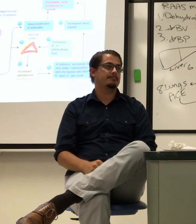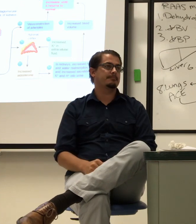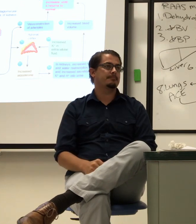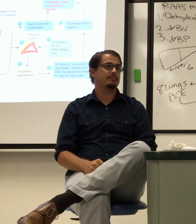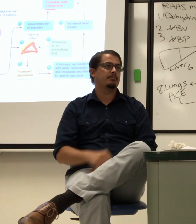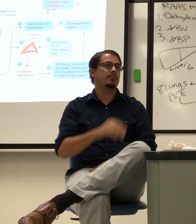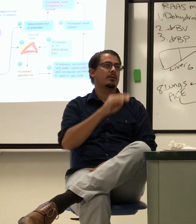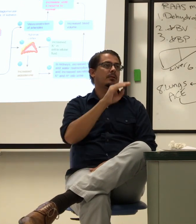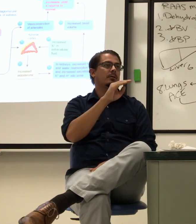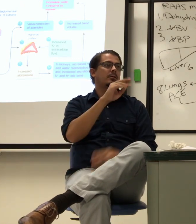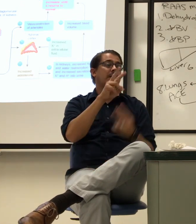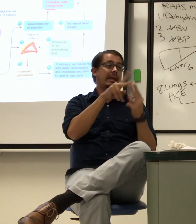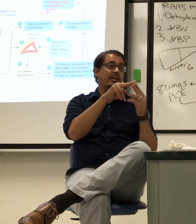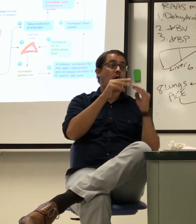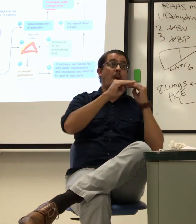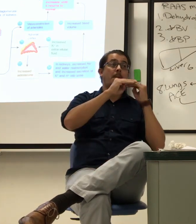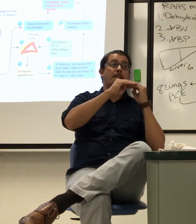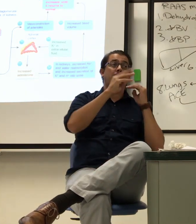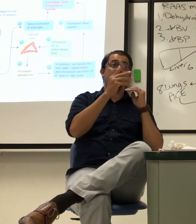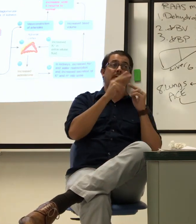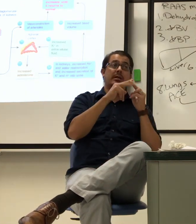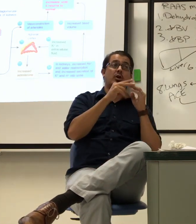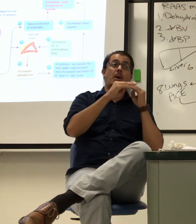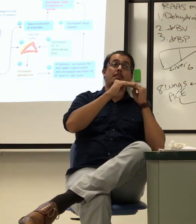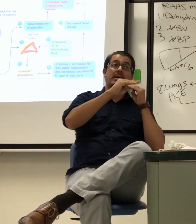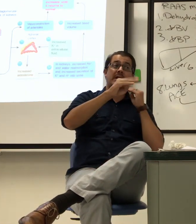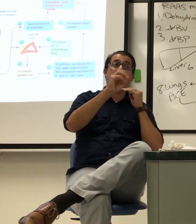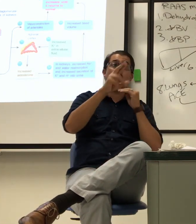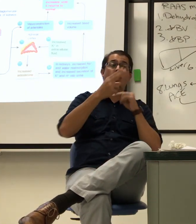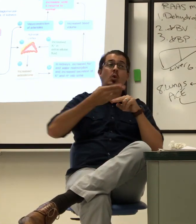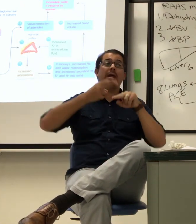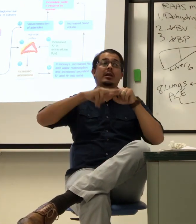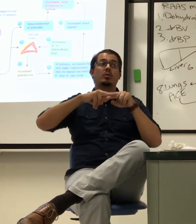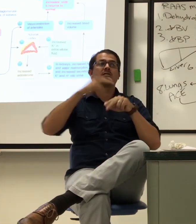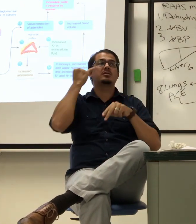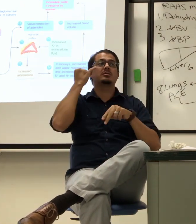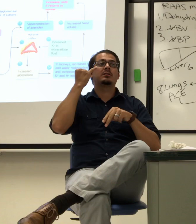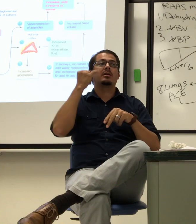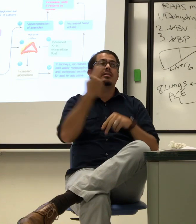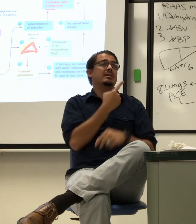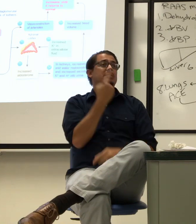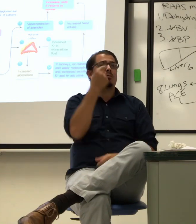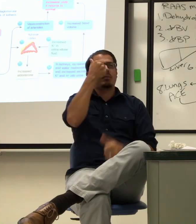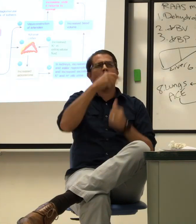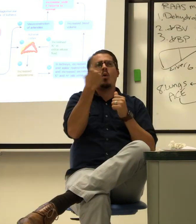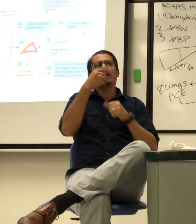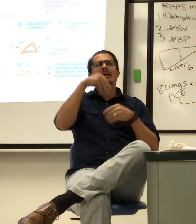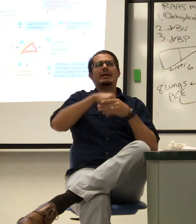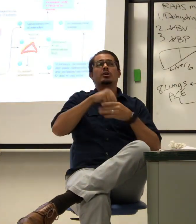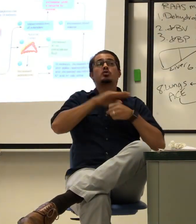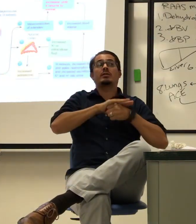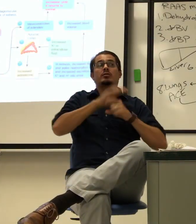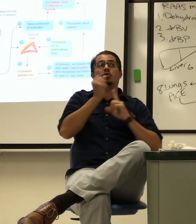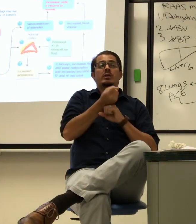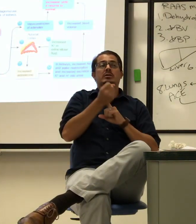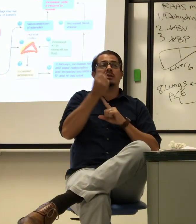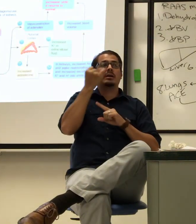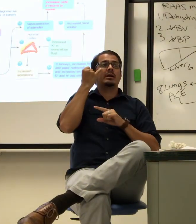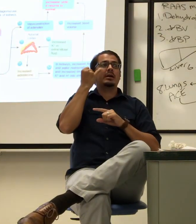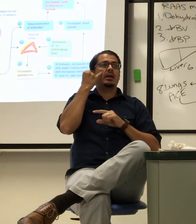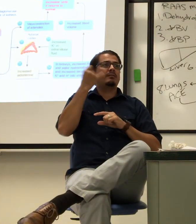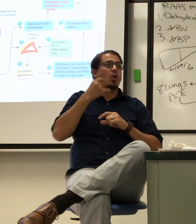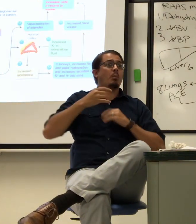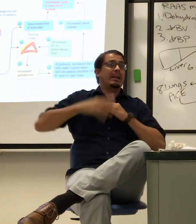So BP, either maintain it or increase it, okay, in a stressful situation. If you're losing, if